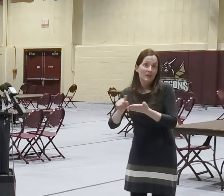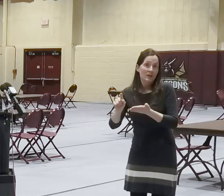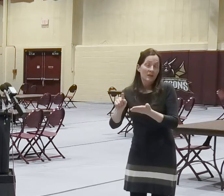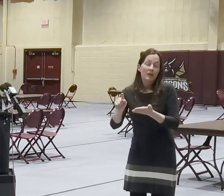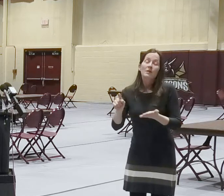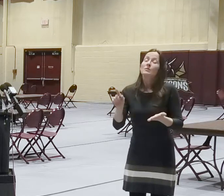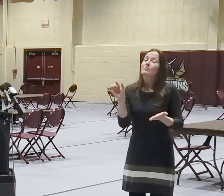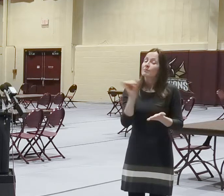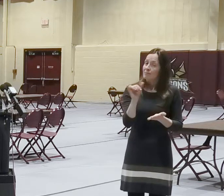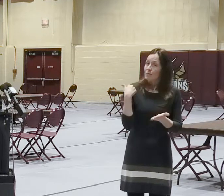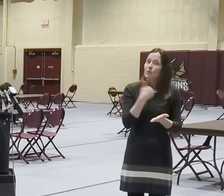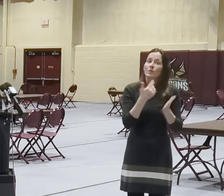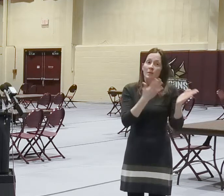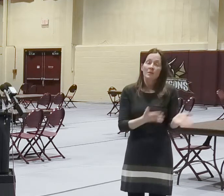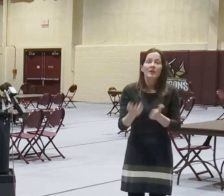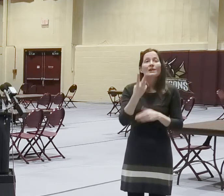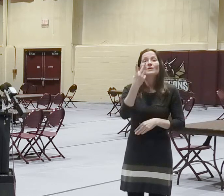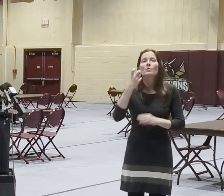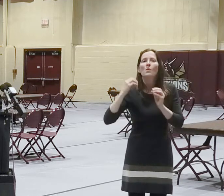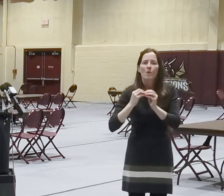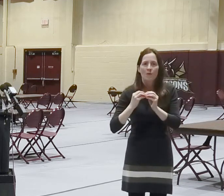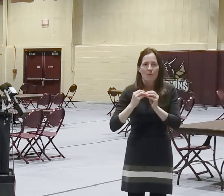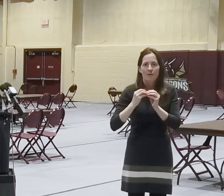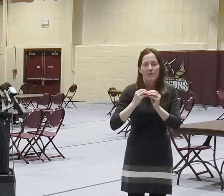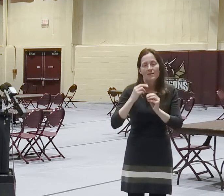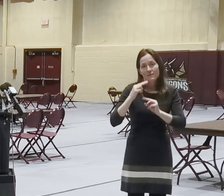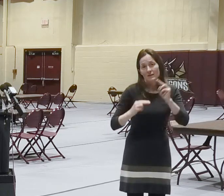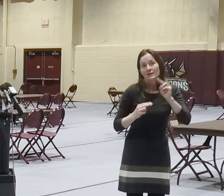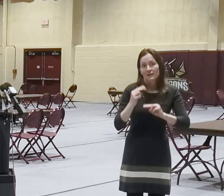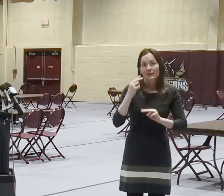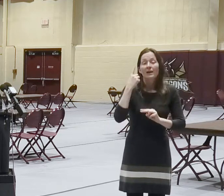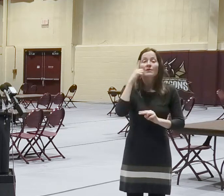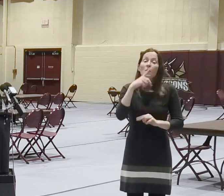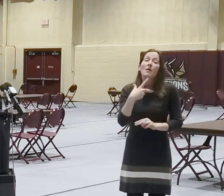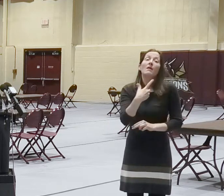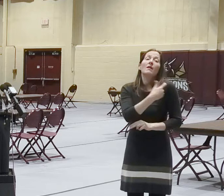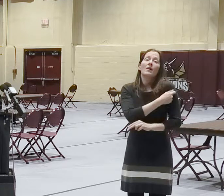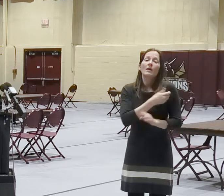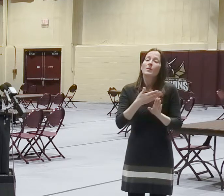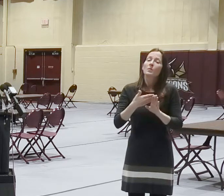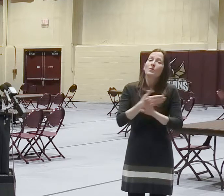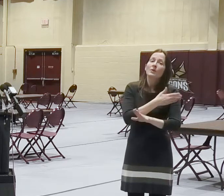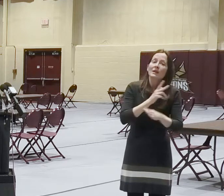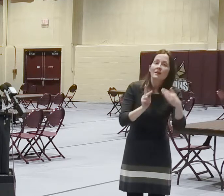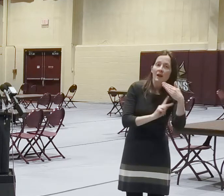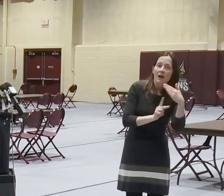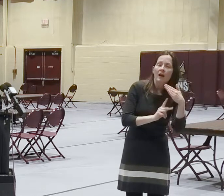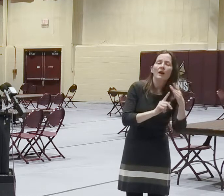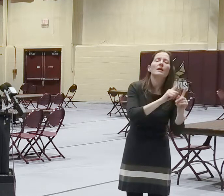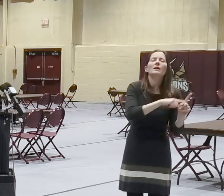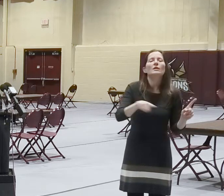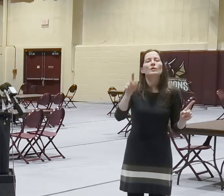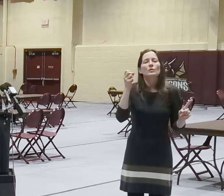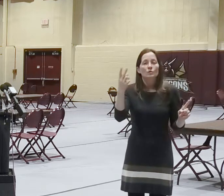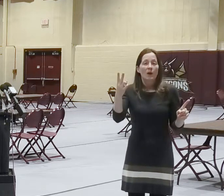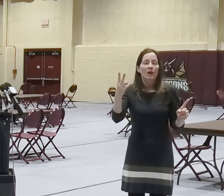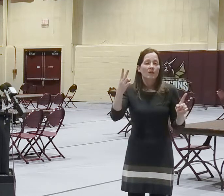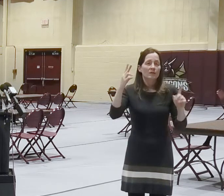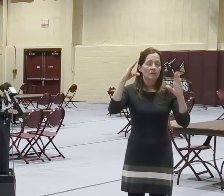additional sites to vaccinate the pre-K through 12